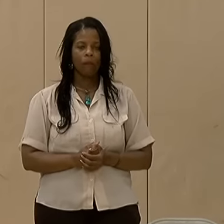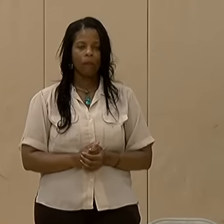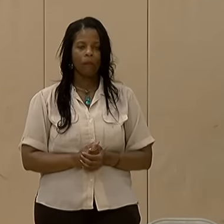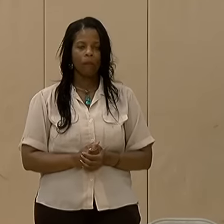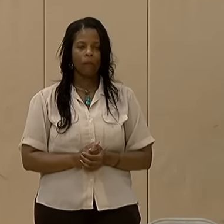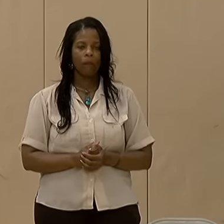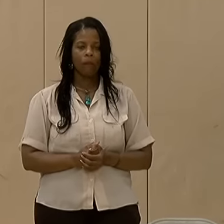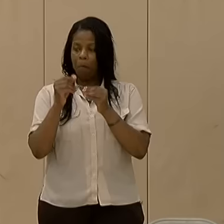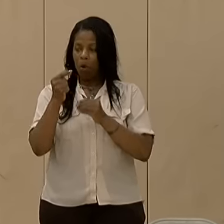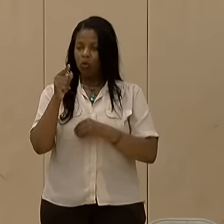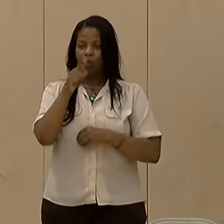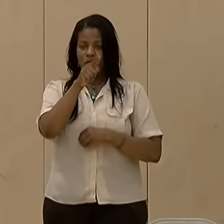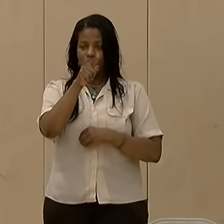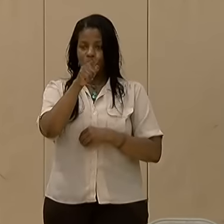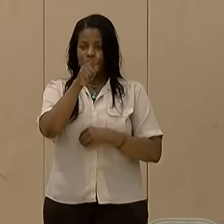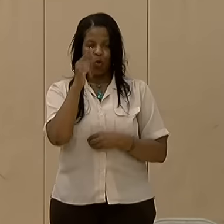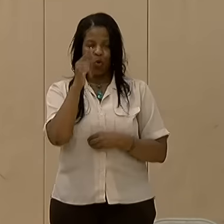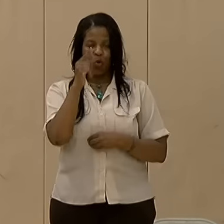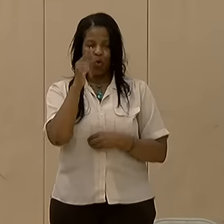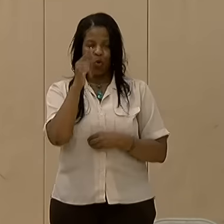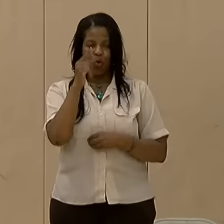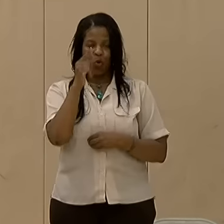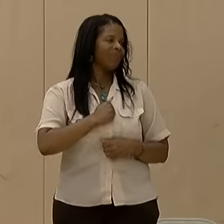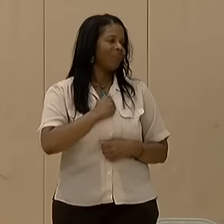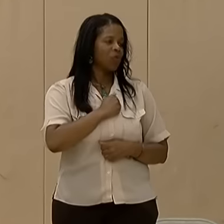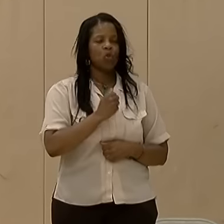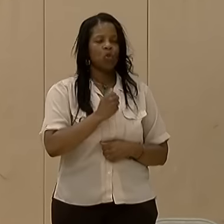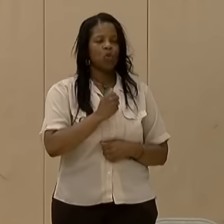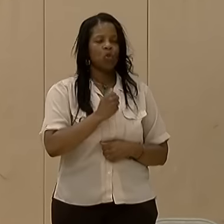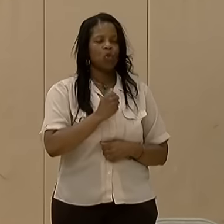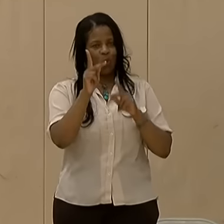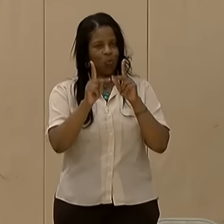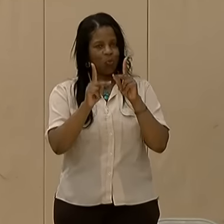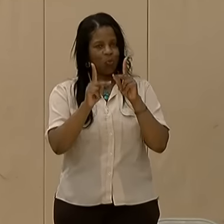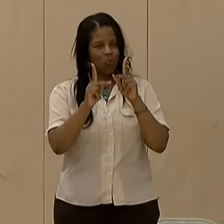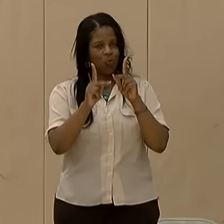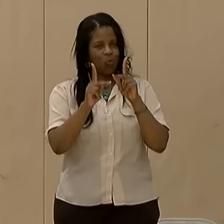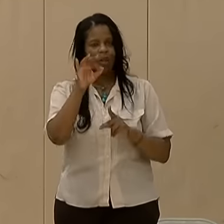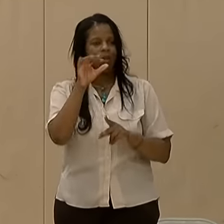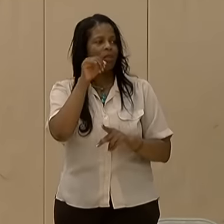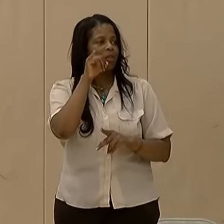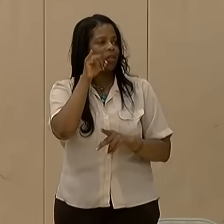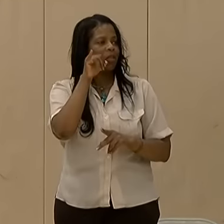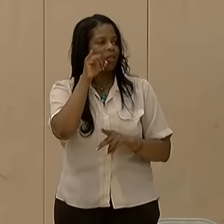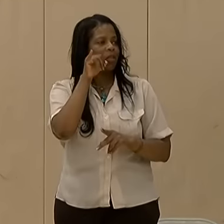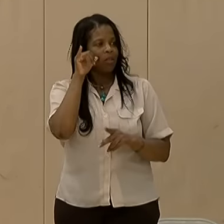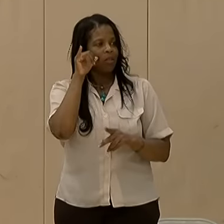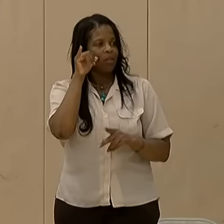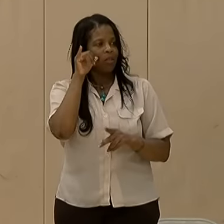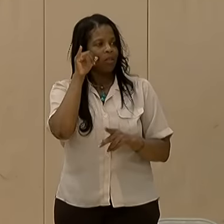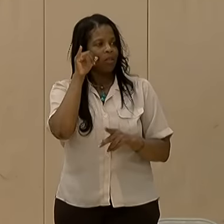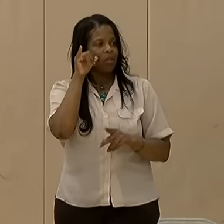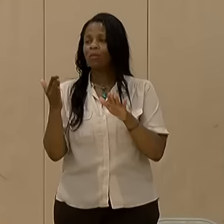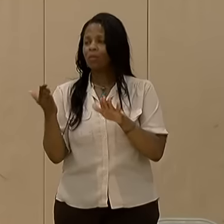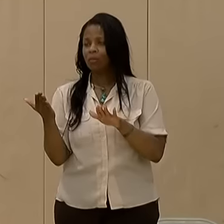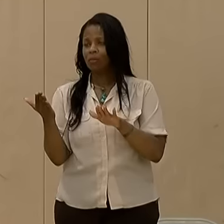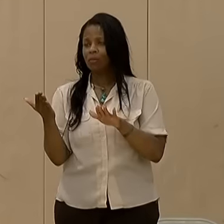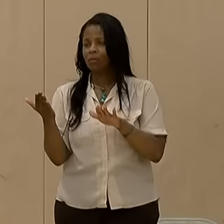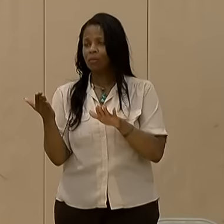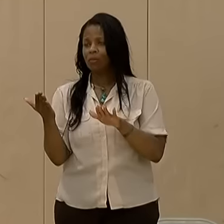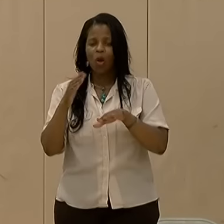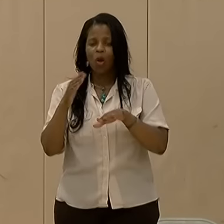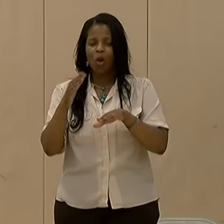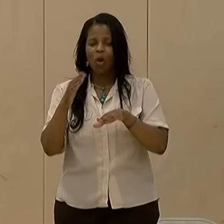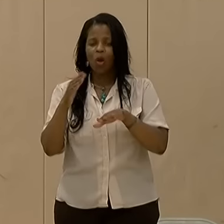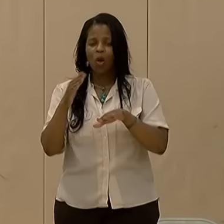As most of you are aware, unfortunately, there were 2 people who were located yesterday, deceased, on a property